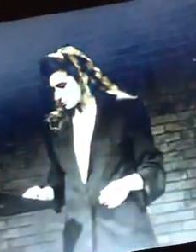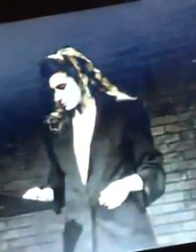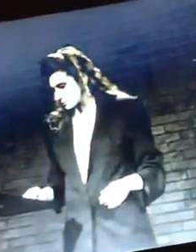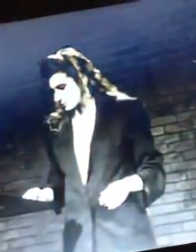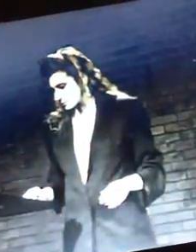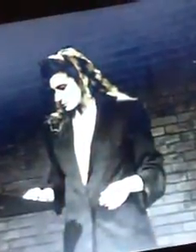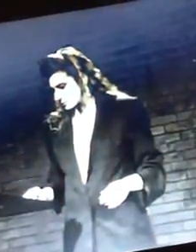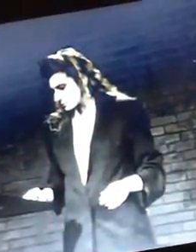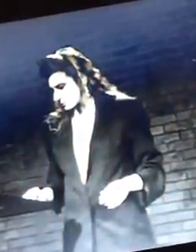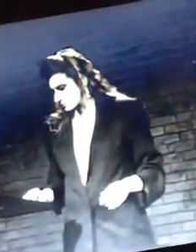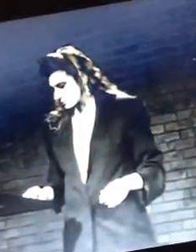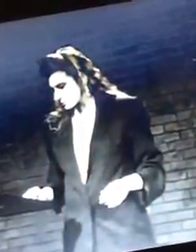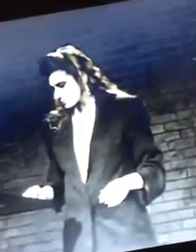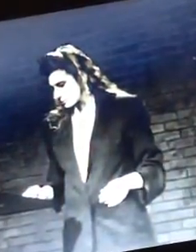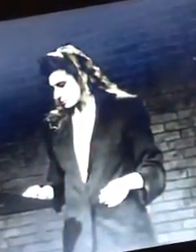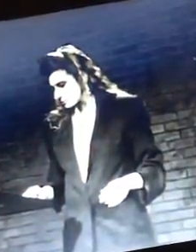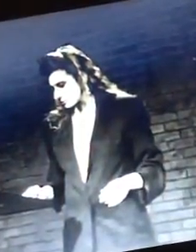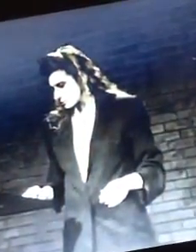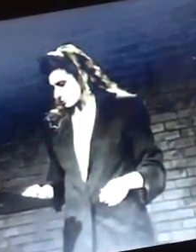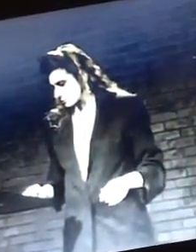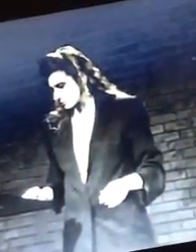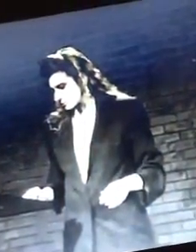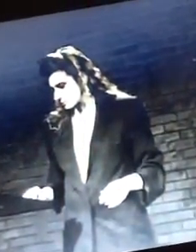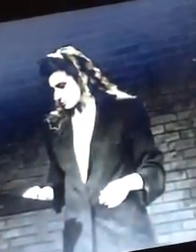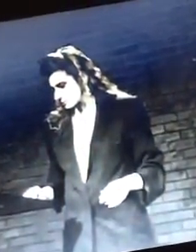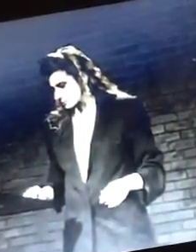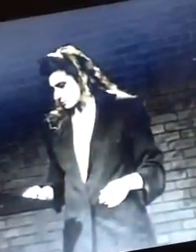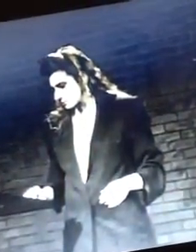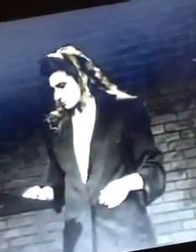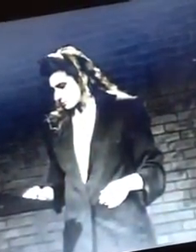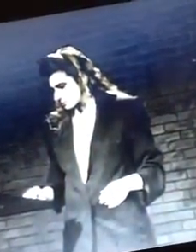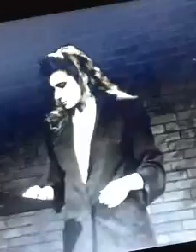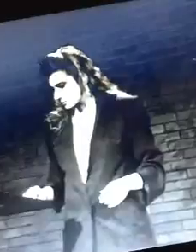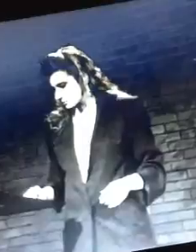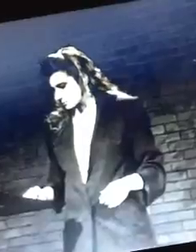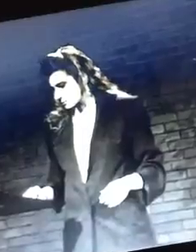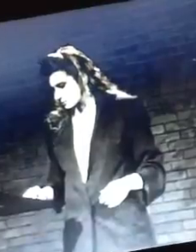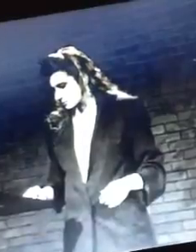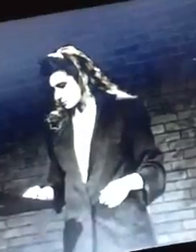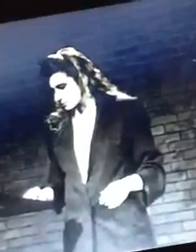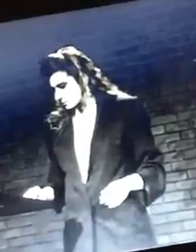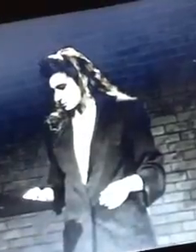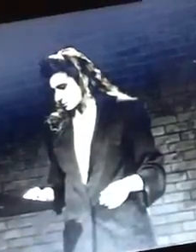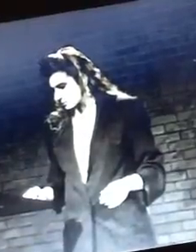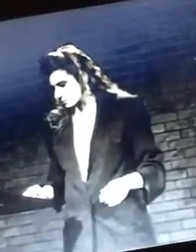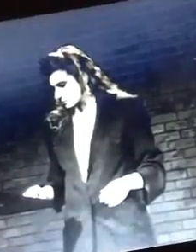Within Title I, there is not a clear definition of what qualifications interpreters need and what